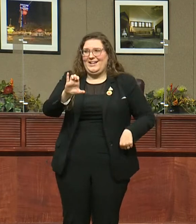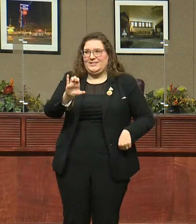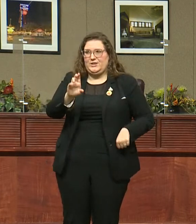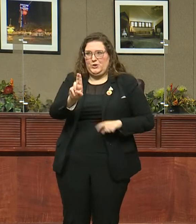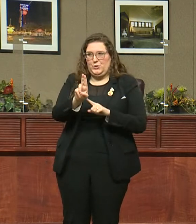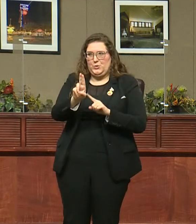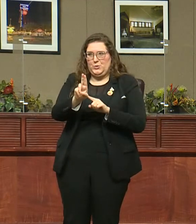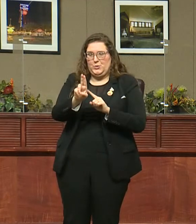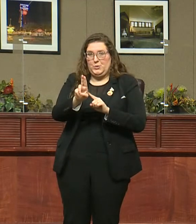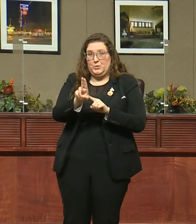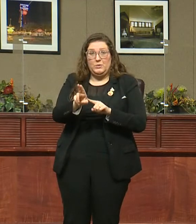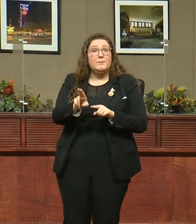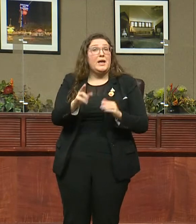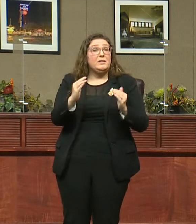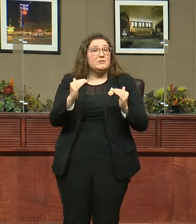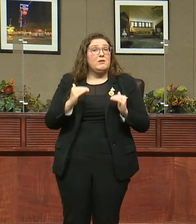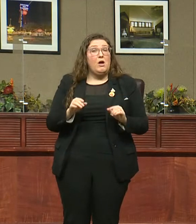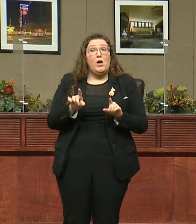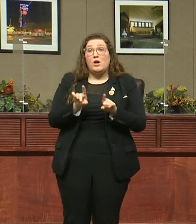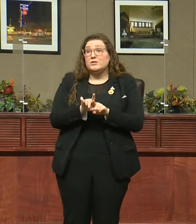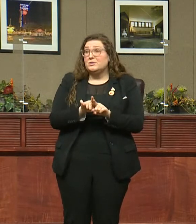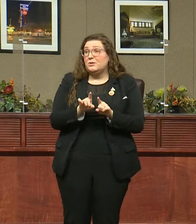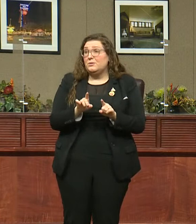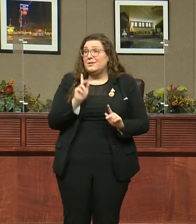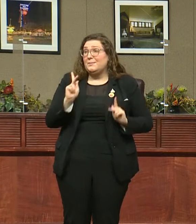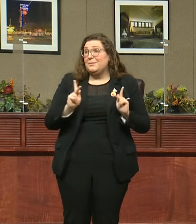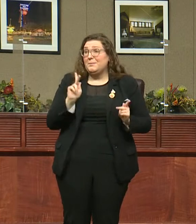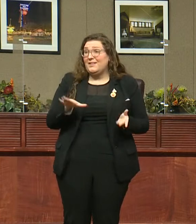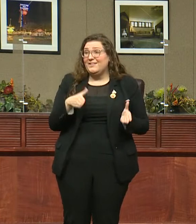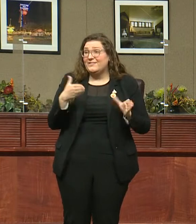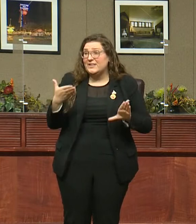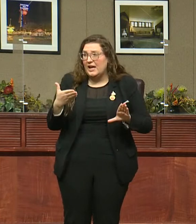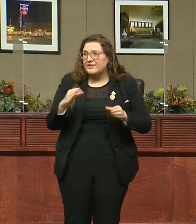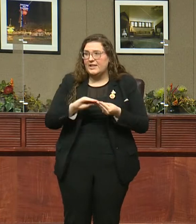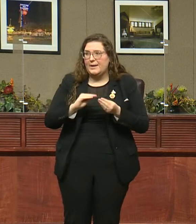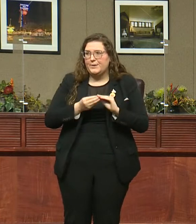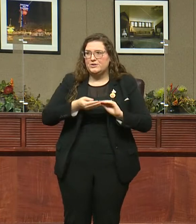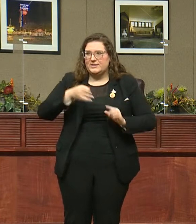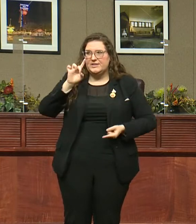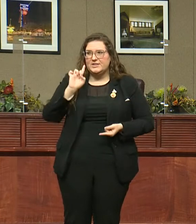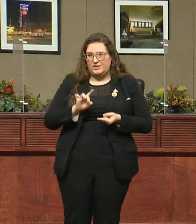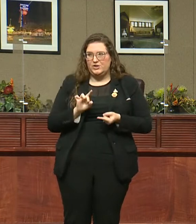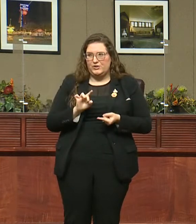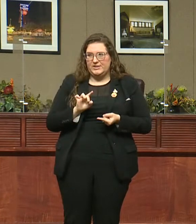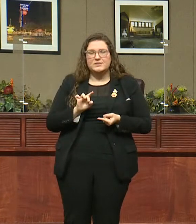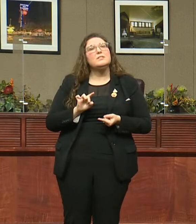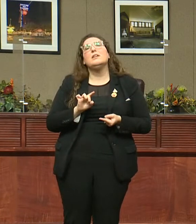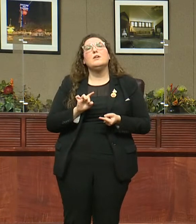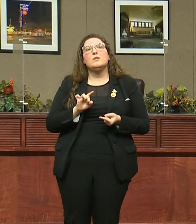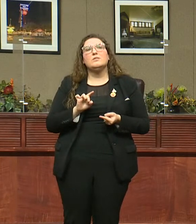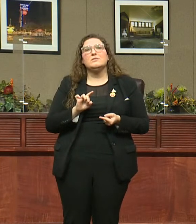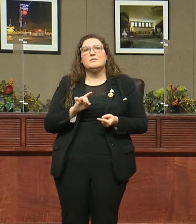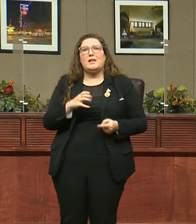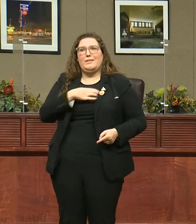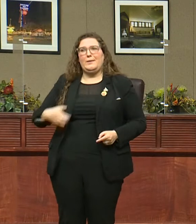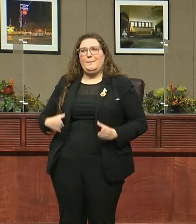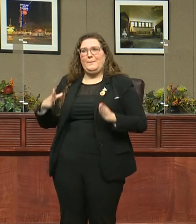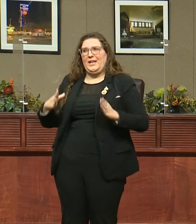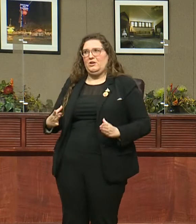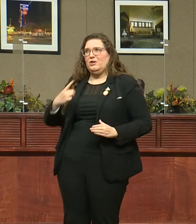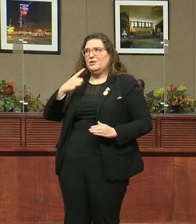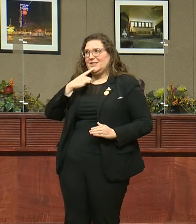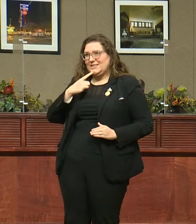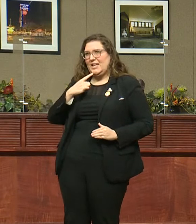death rate. As you can see our numbers right now, the mayor announced more than 20 new deaths since we talked to